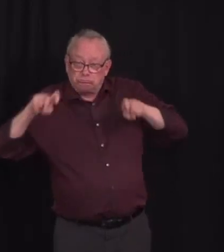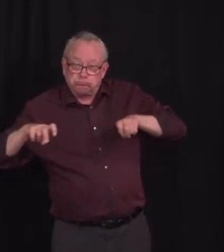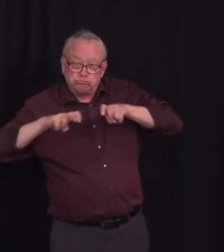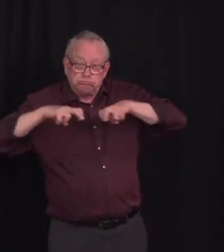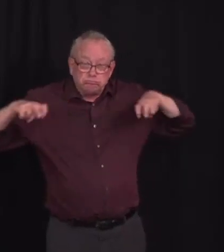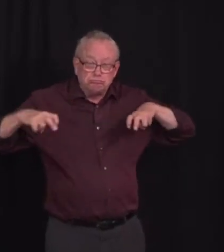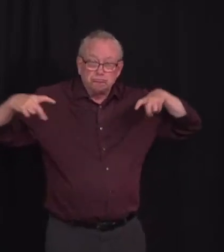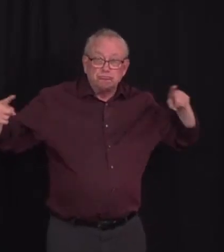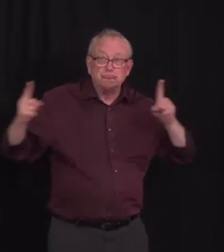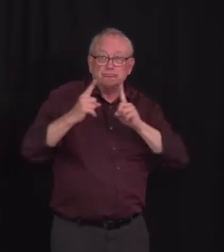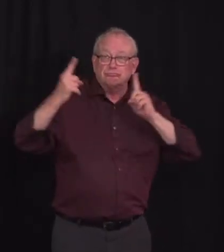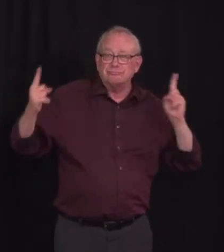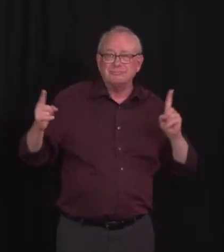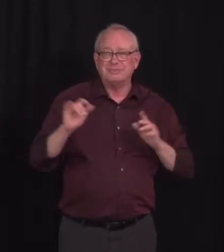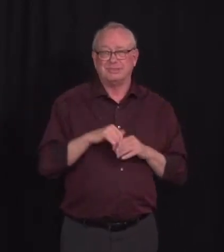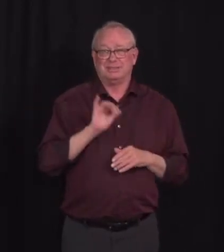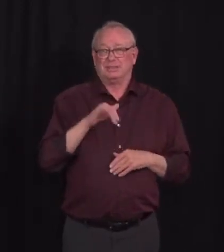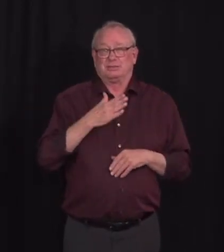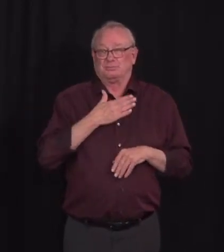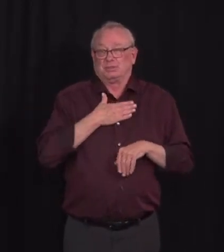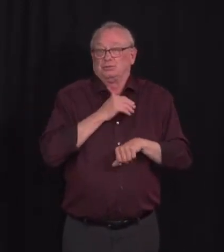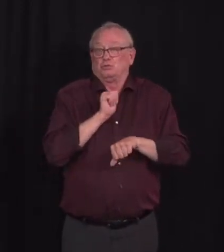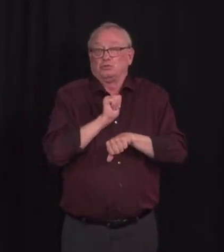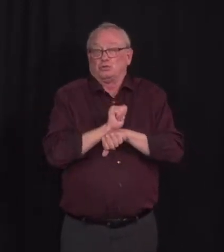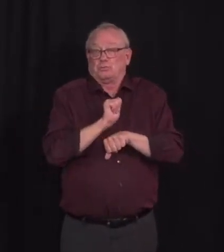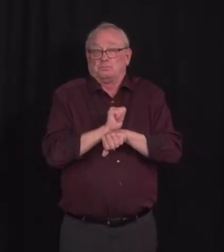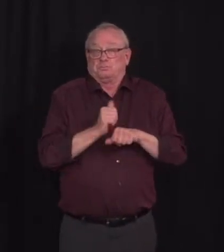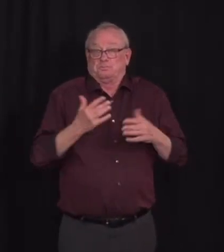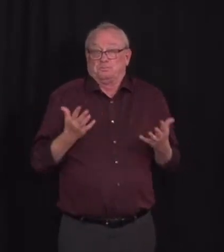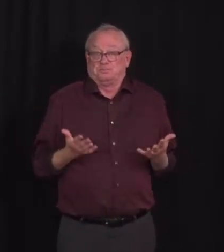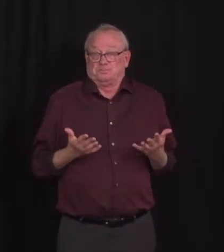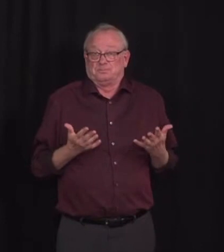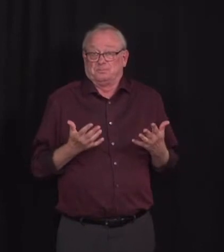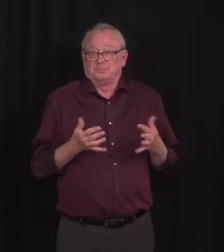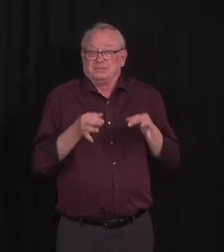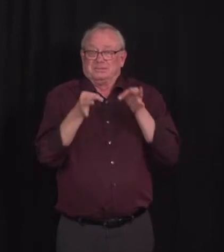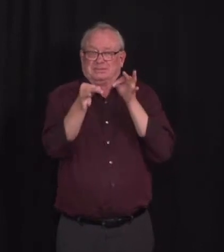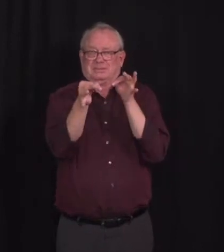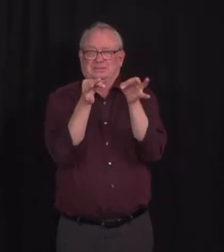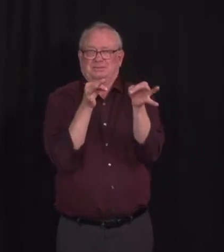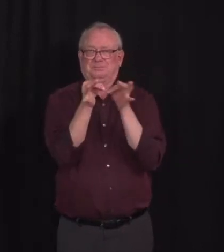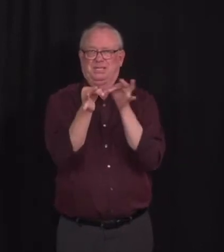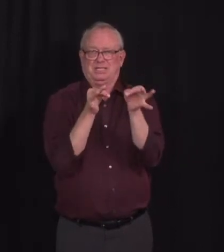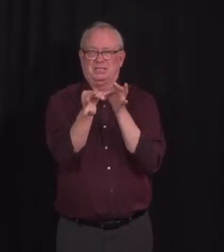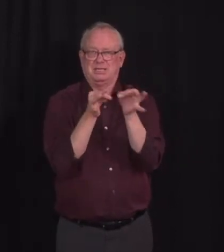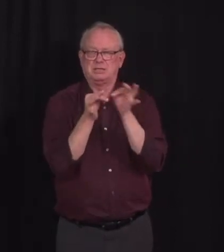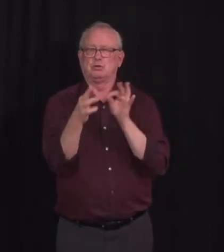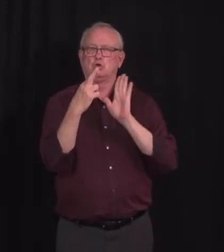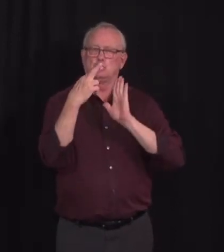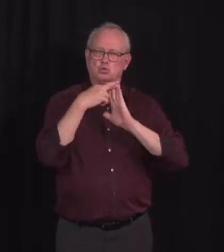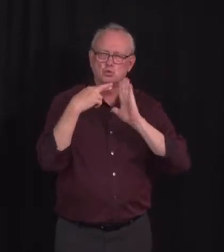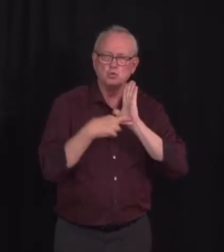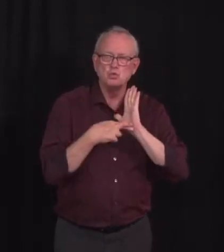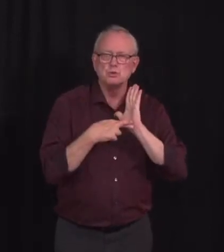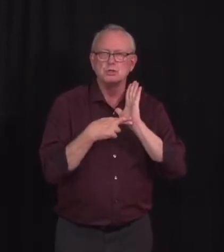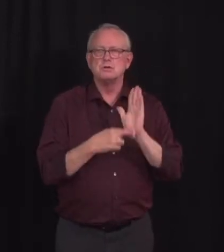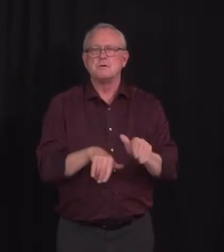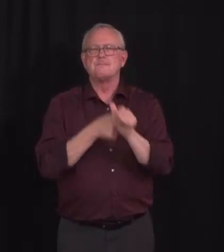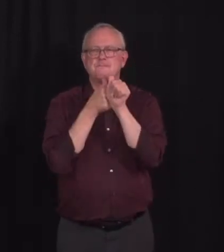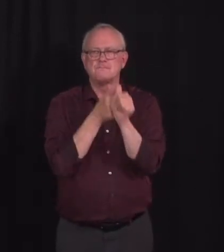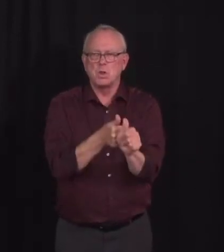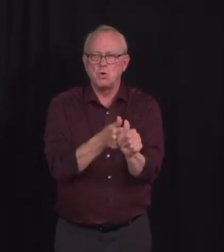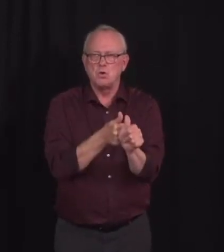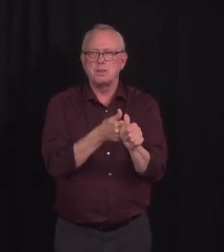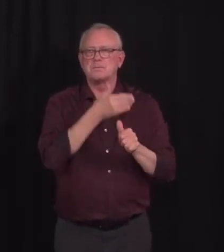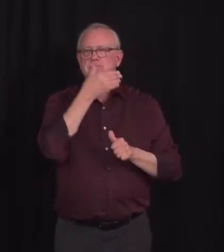is to look at how we in Alberta can keep each other safe, which is following the rules in place right now. All right, we've